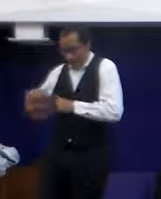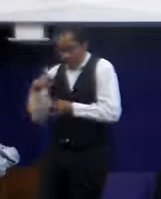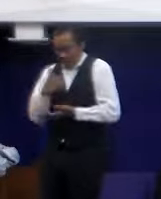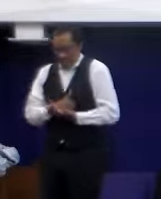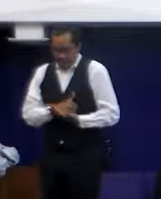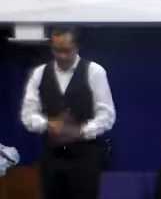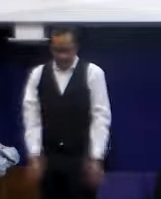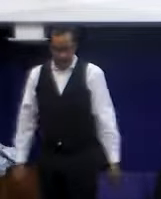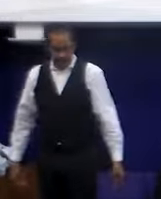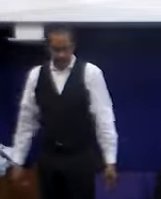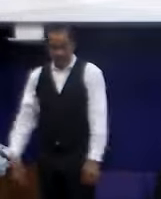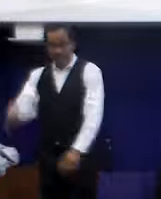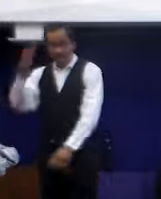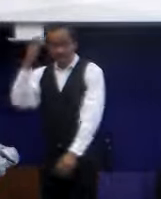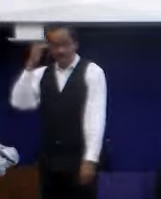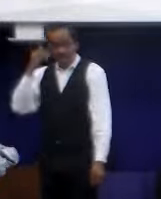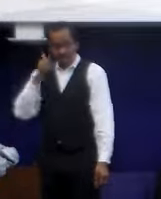Amen. He knows that